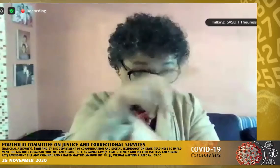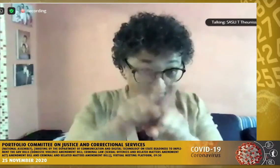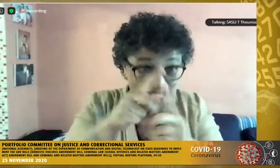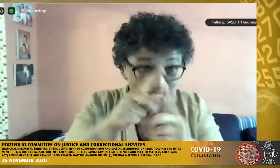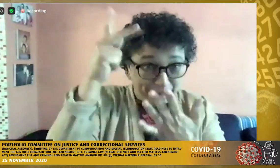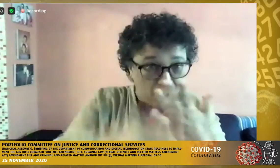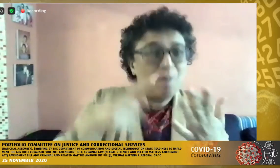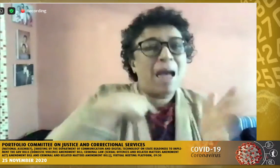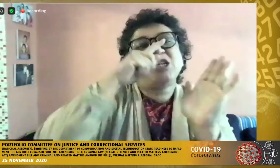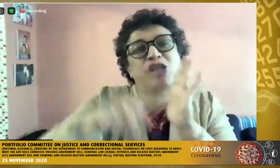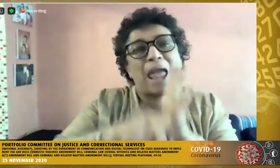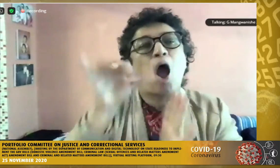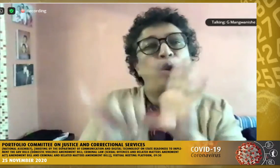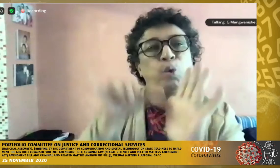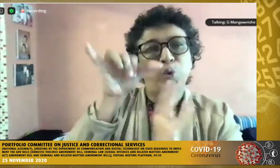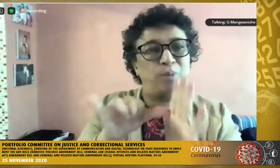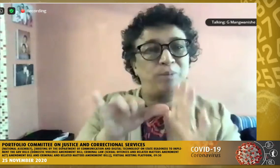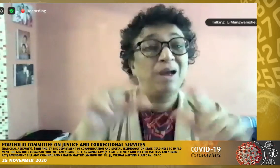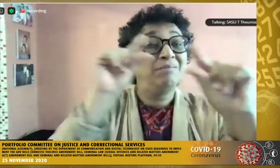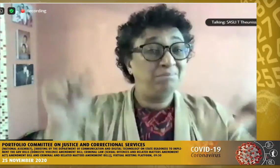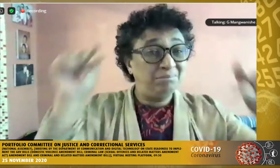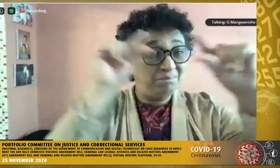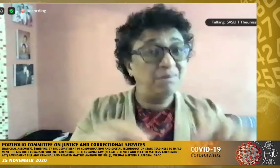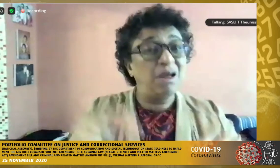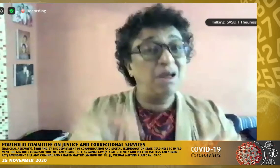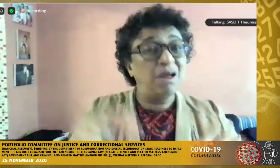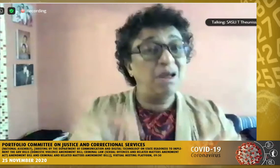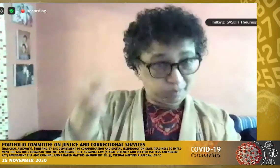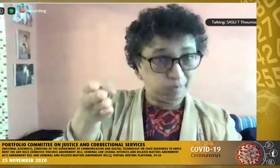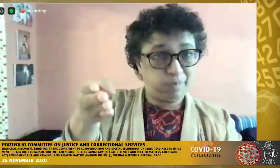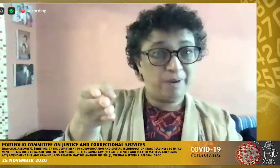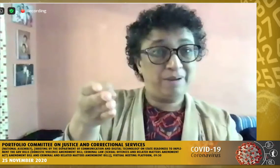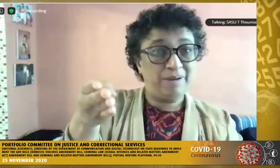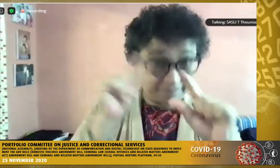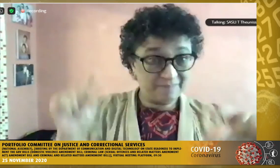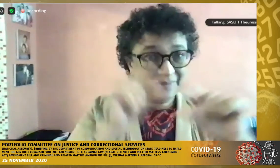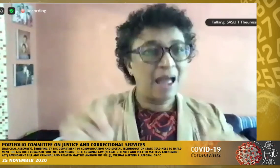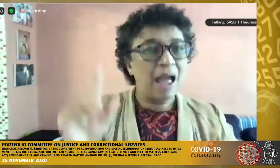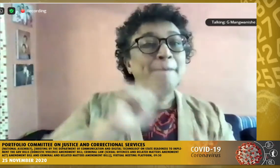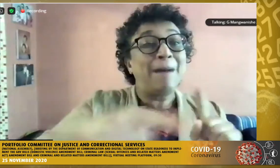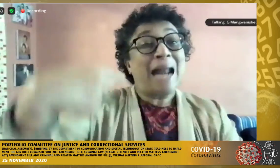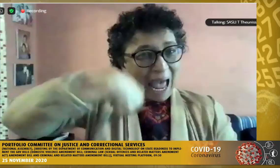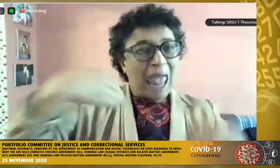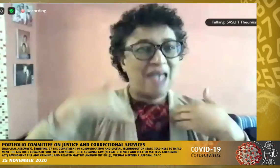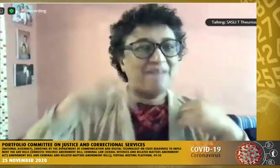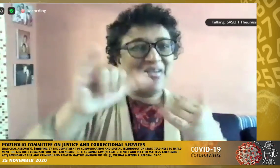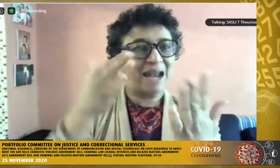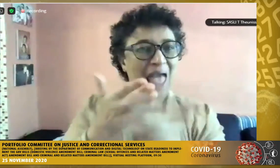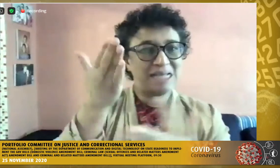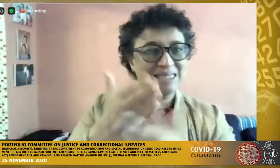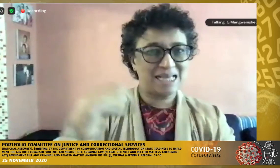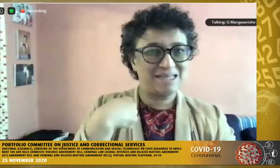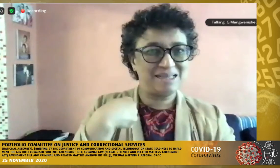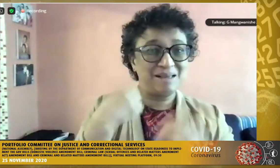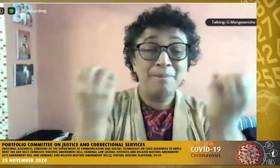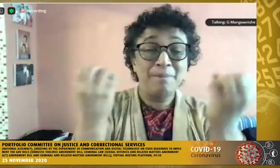same program that's shown on TV, I check whether it's on YouTube. And there are captions and there are